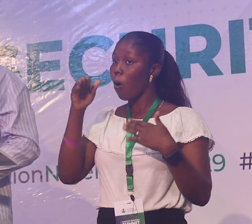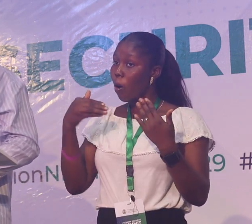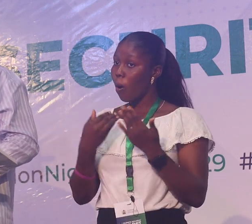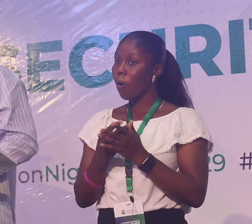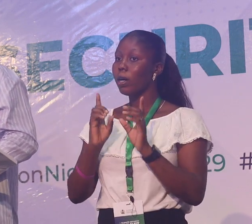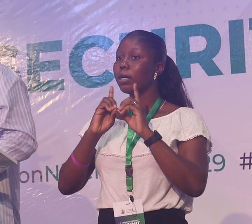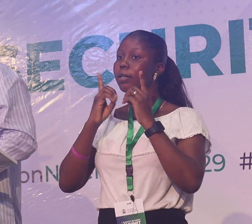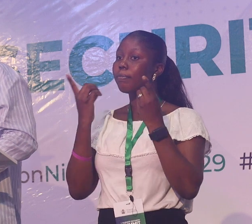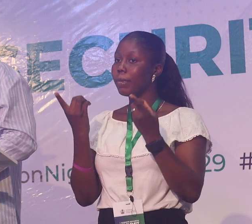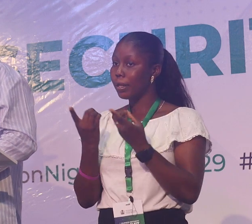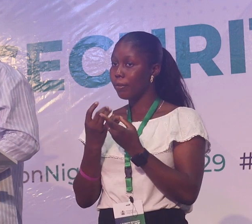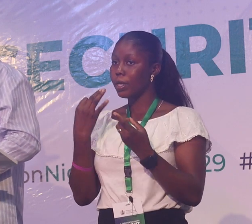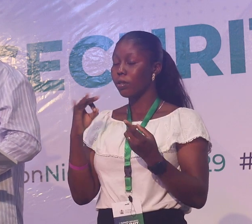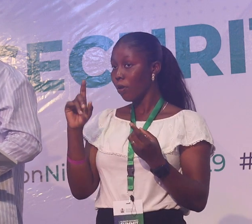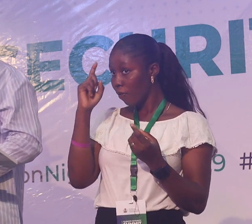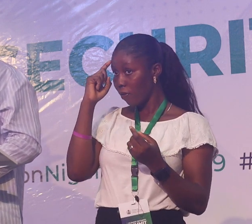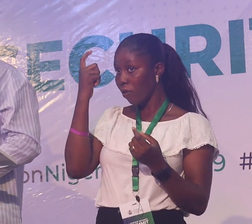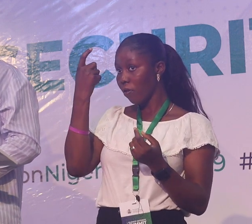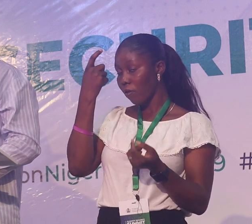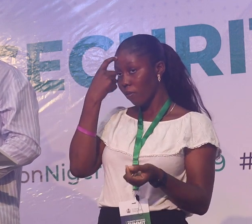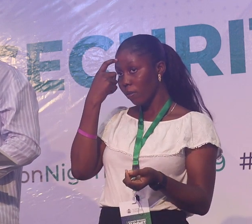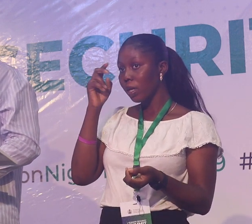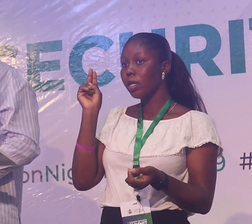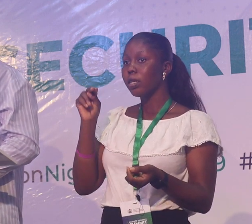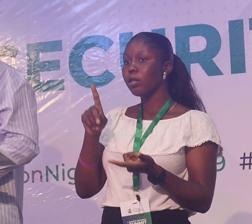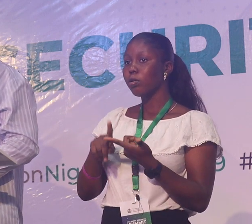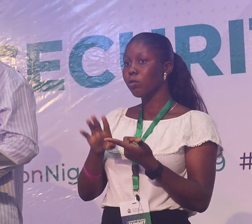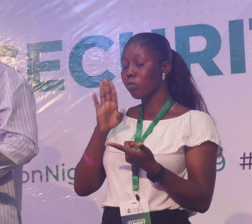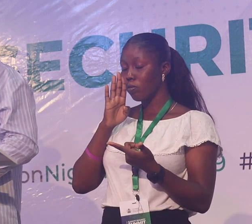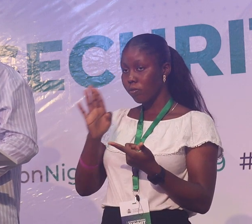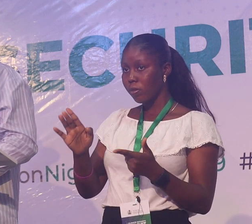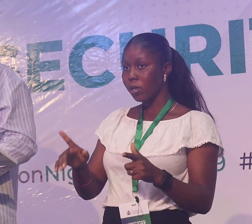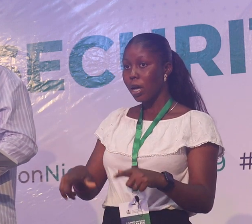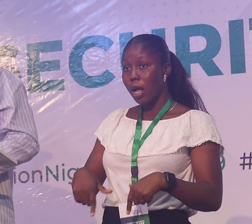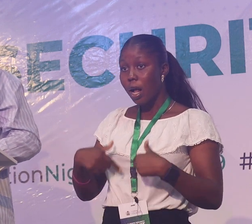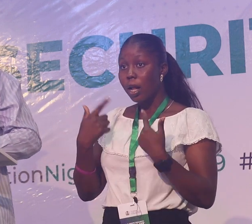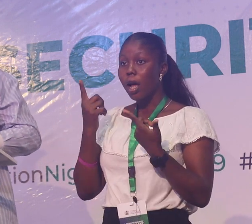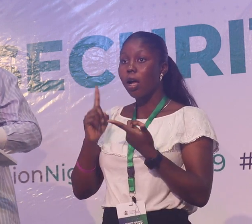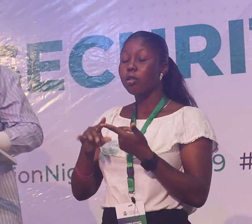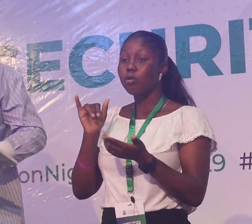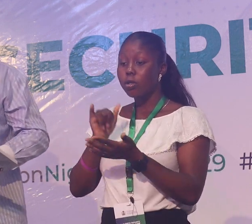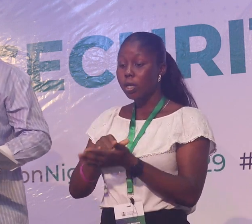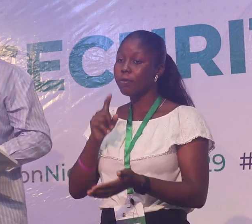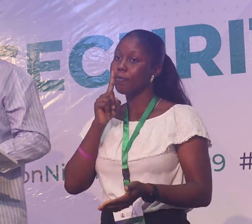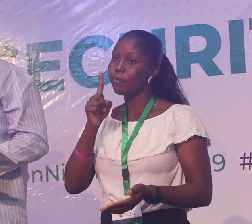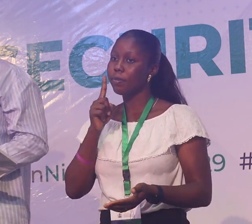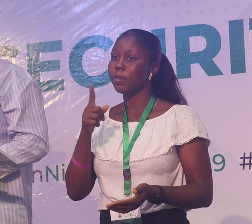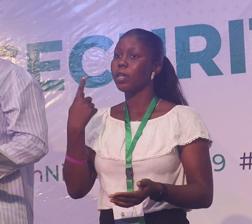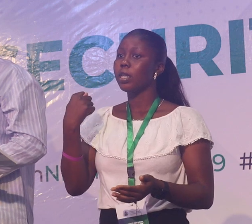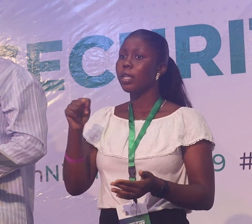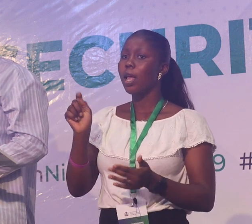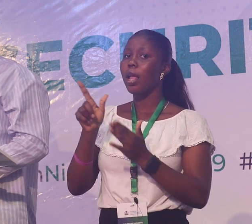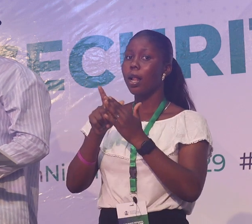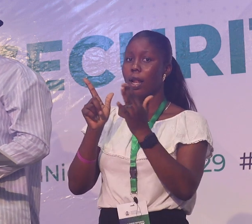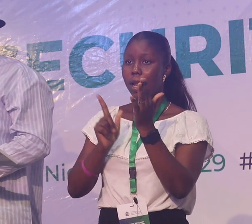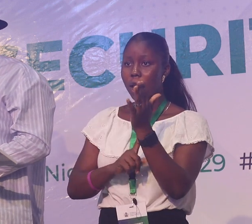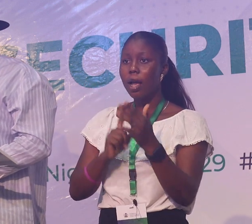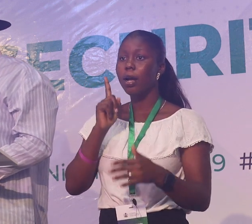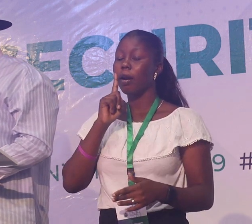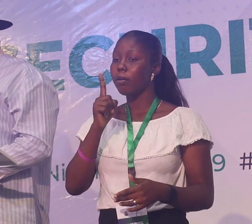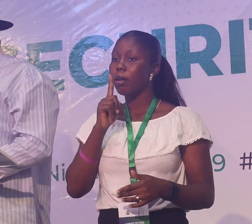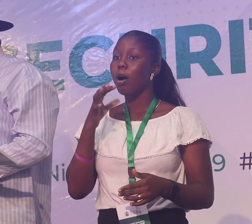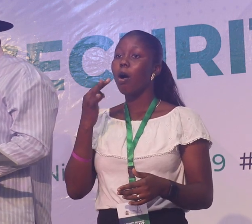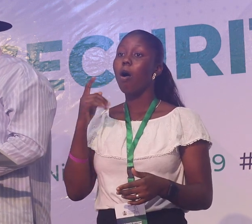government need to be alive to that reality, the legal reality of